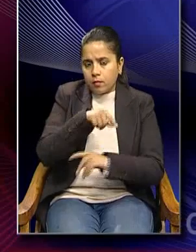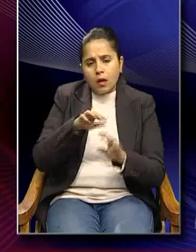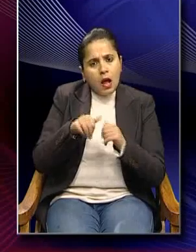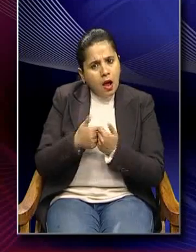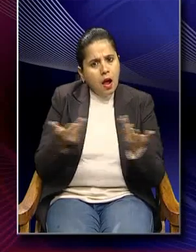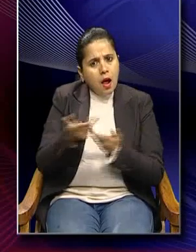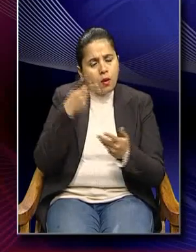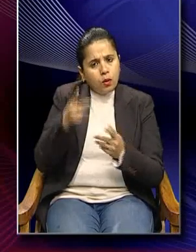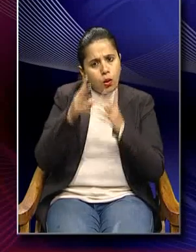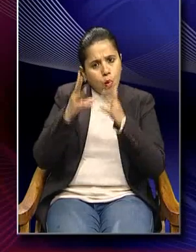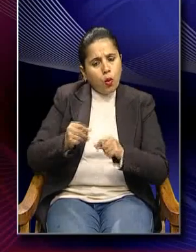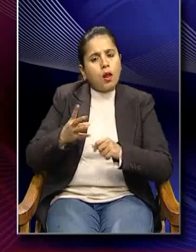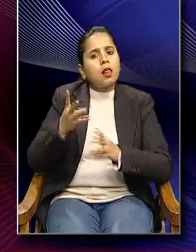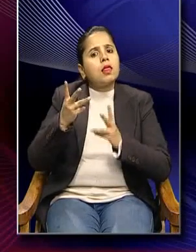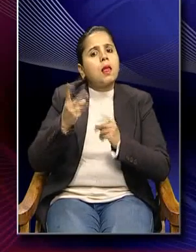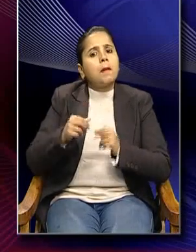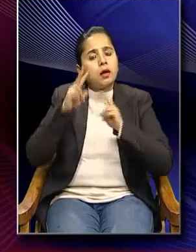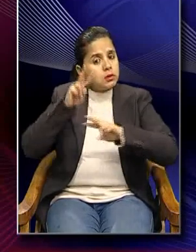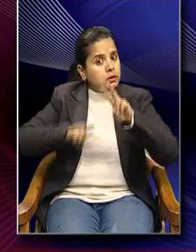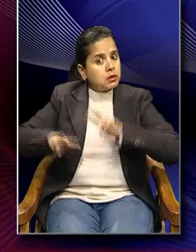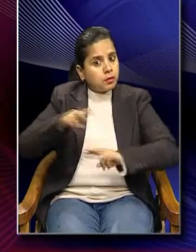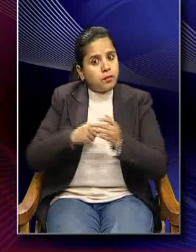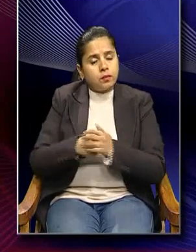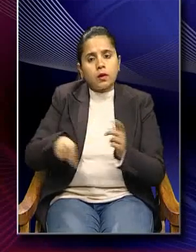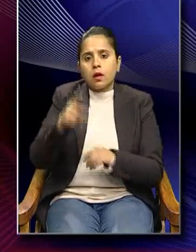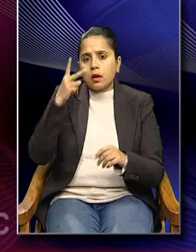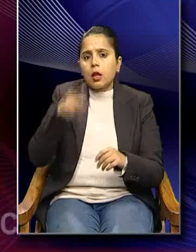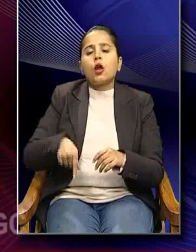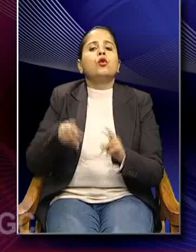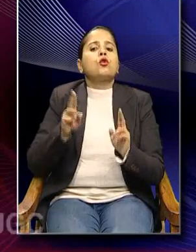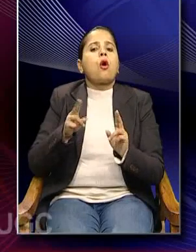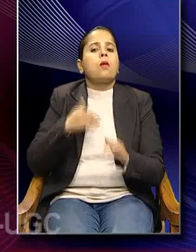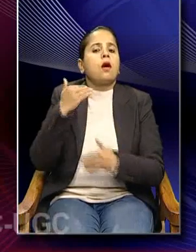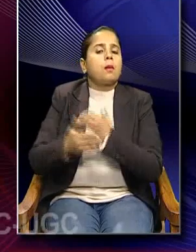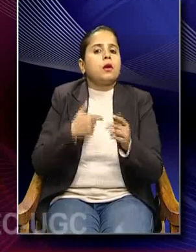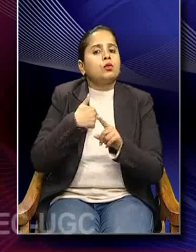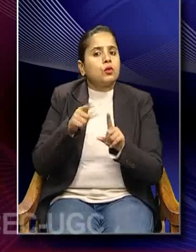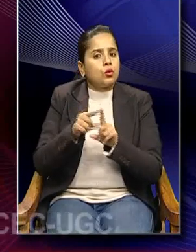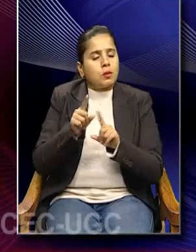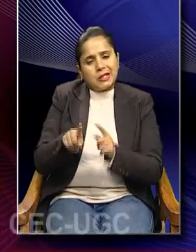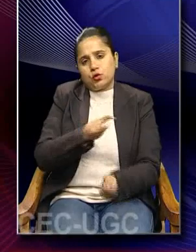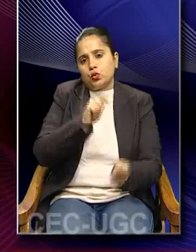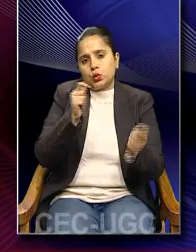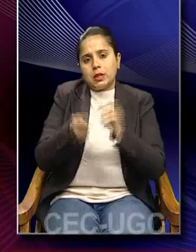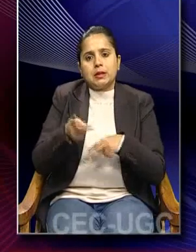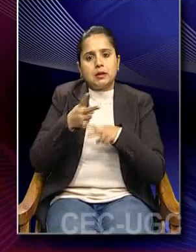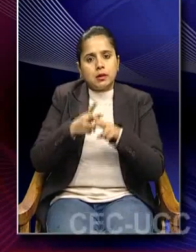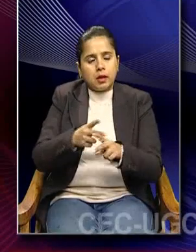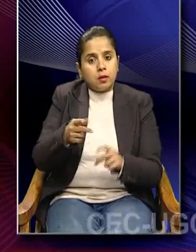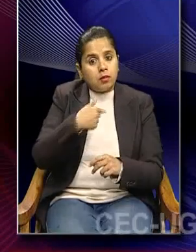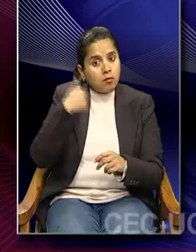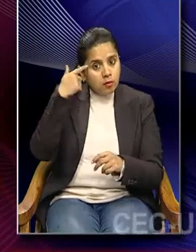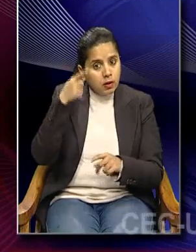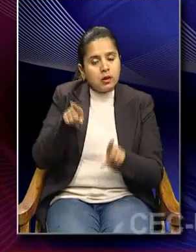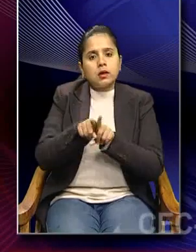to quantify, how to take into the normal practices should be modified to remain that